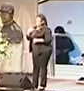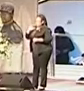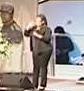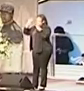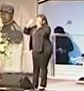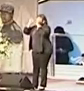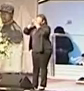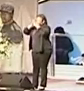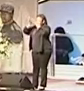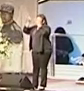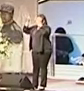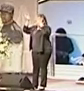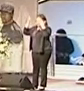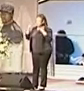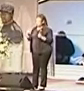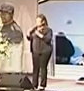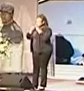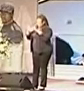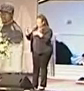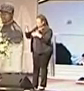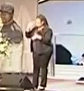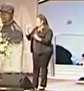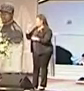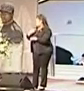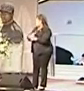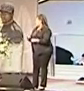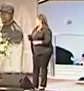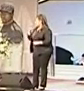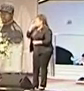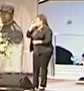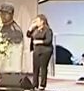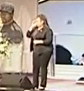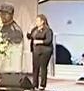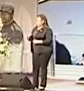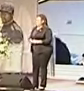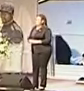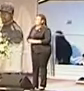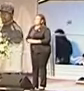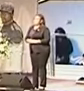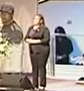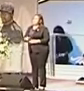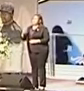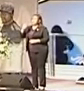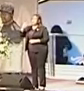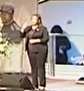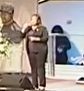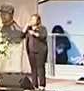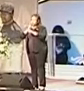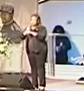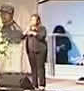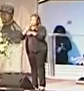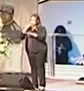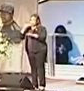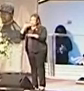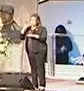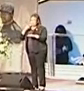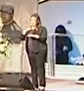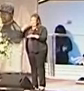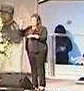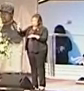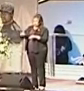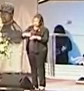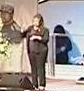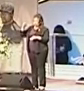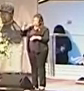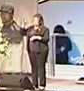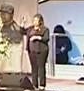Hallelujah. Bless God's name. Thank you, my friend. And let me just before I introduce all the pastors and